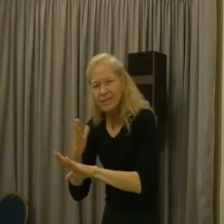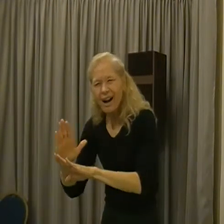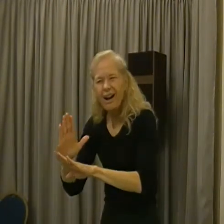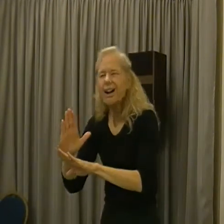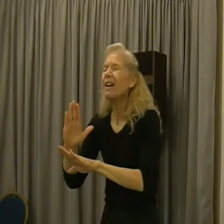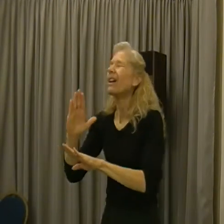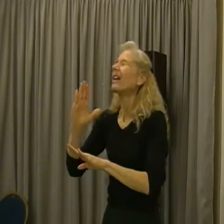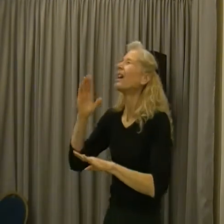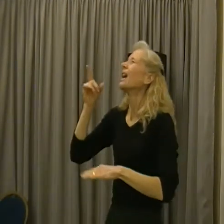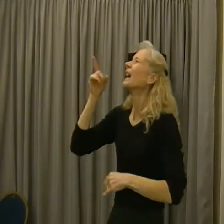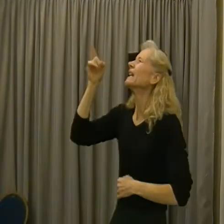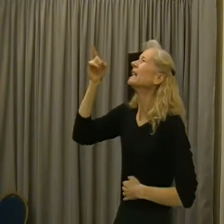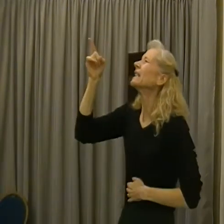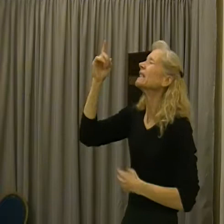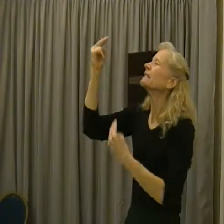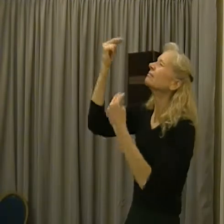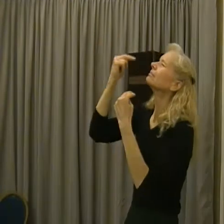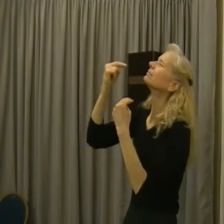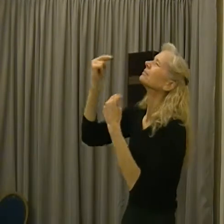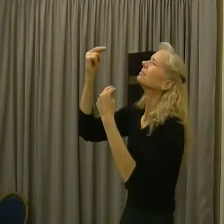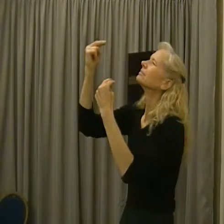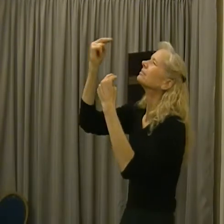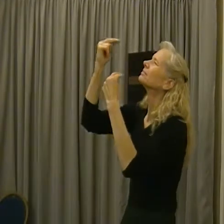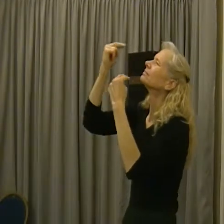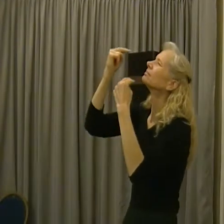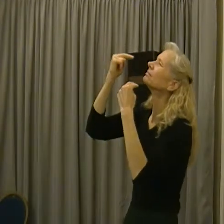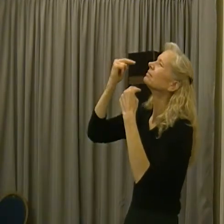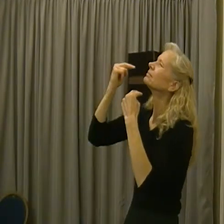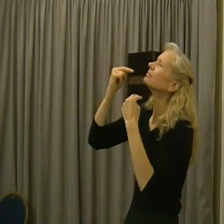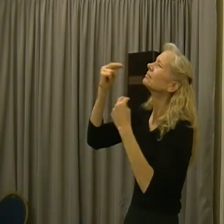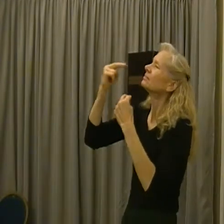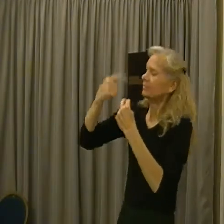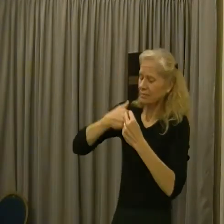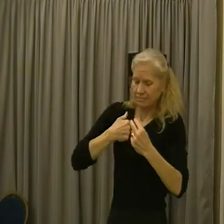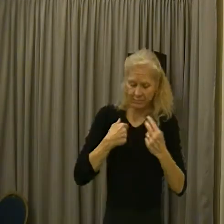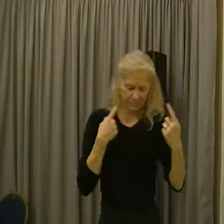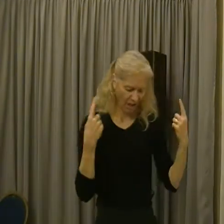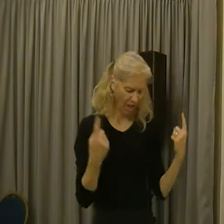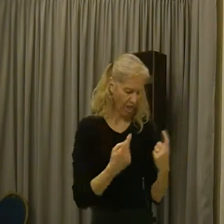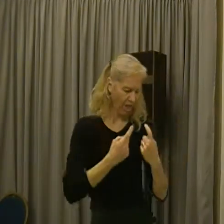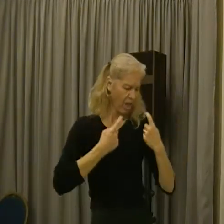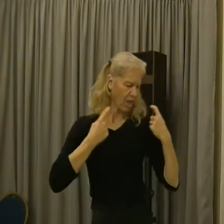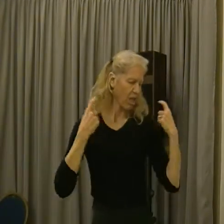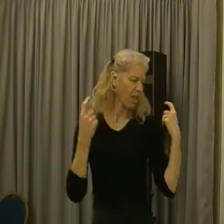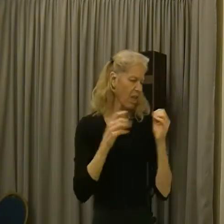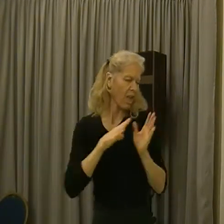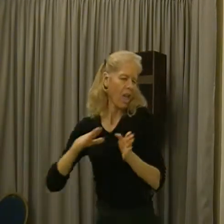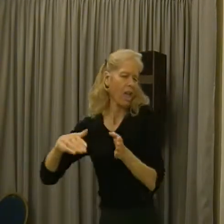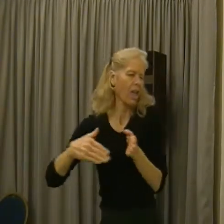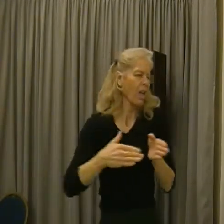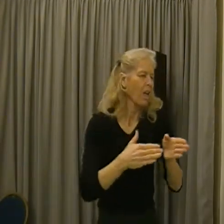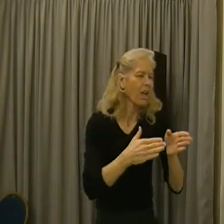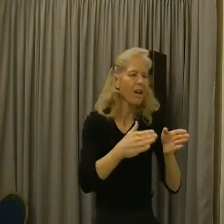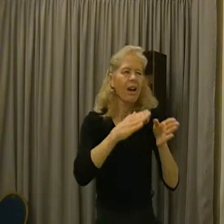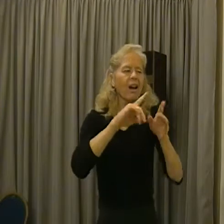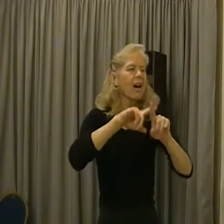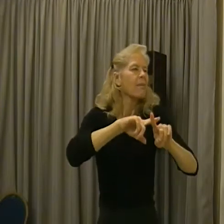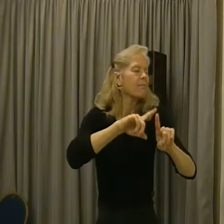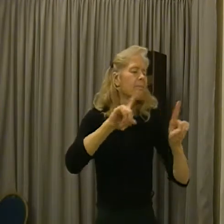he lifted me, from shades of night to plains of light. Oh, praise